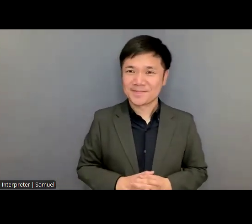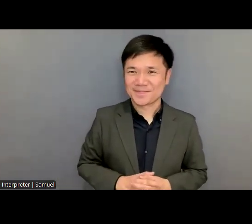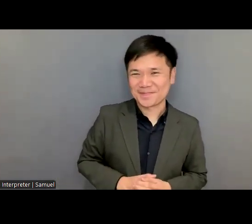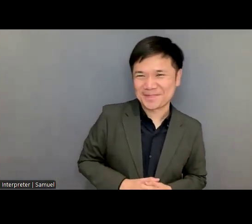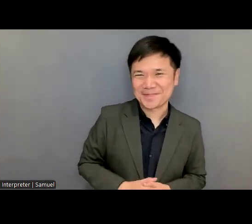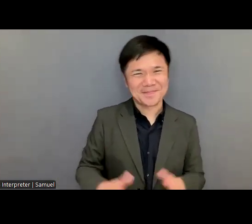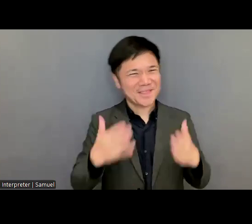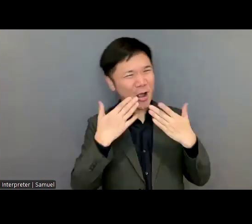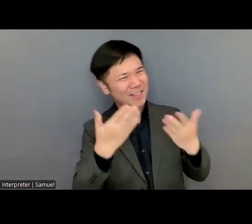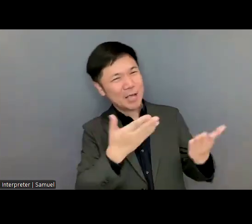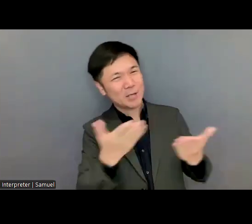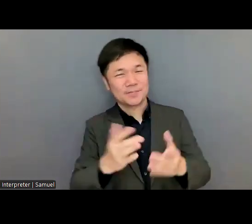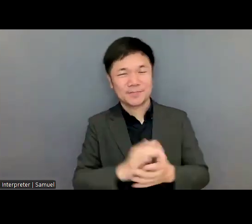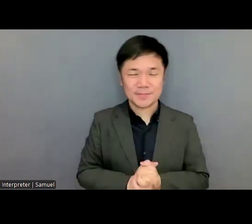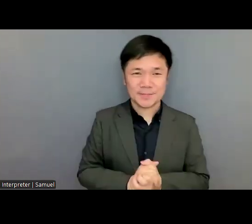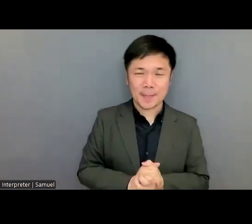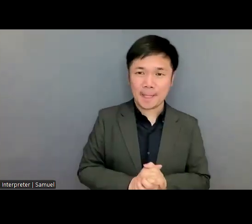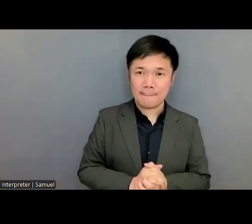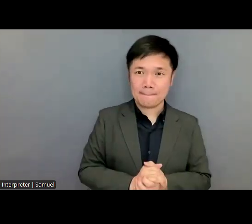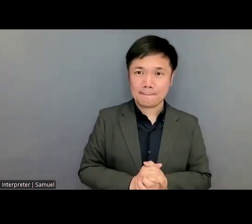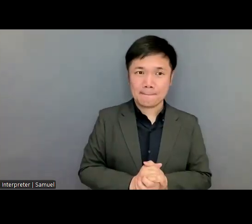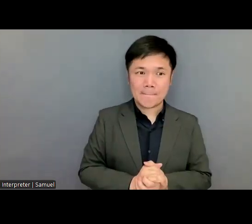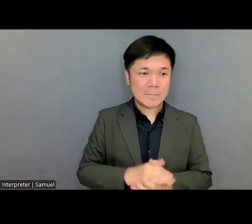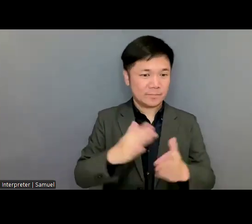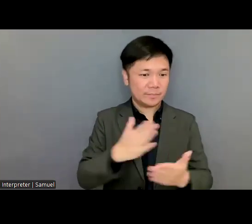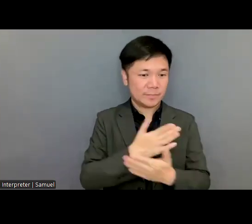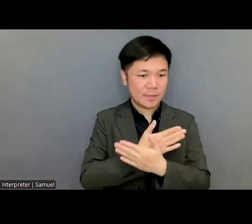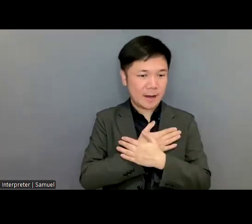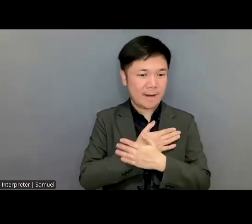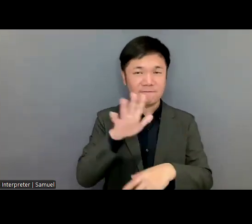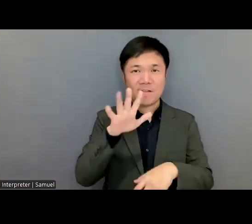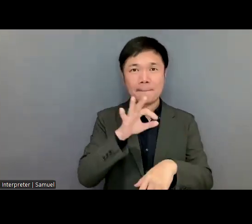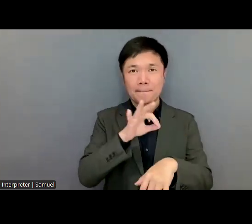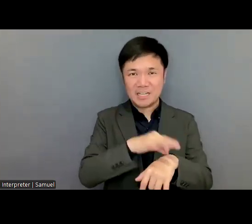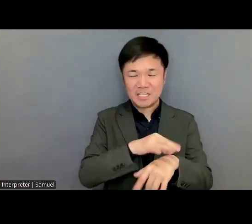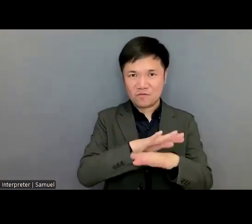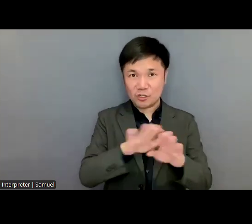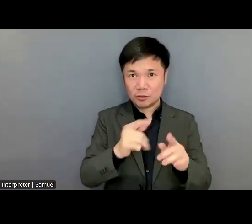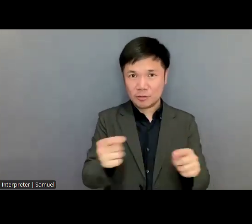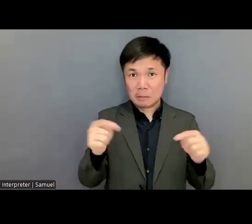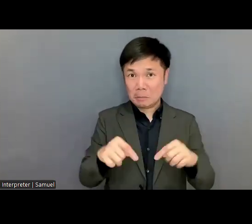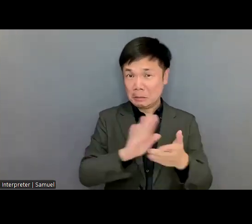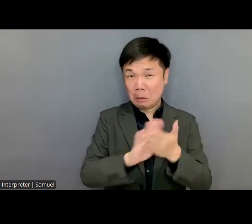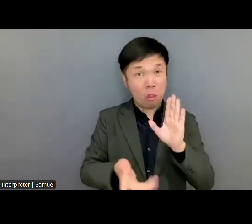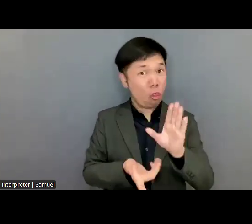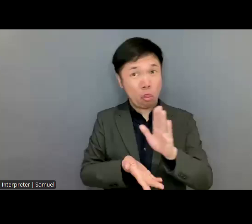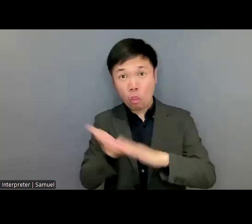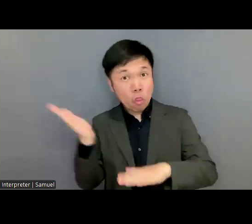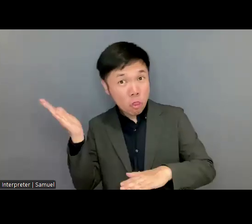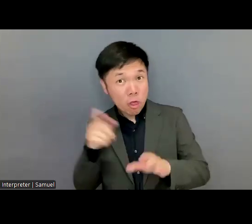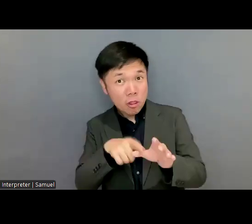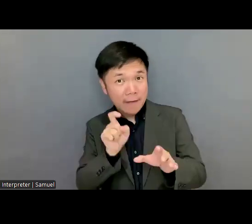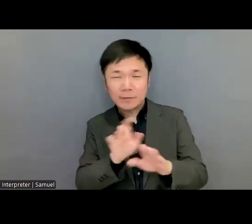Okay, thank you so much. Please, we will be having now a break of 5 minutes, but please don't go away. Stay here.